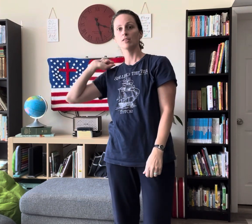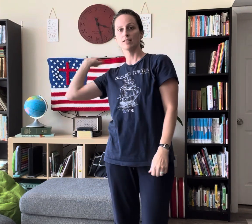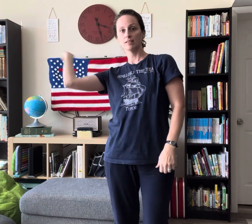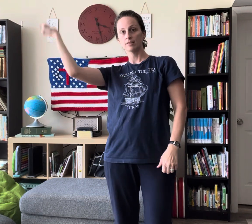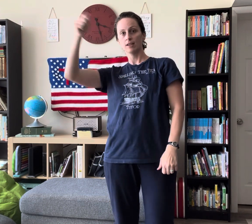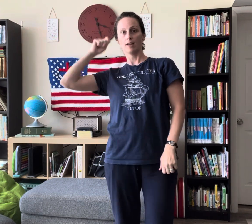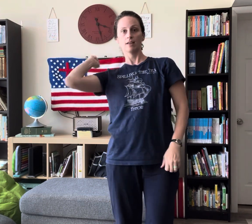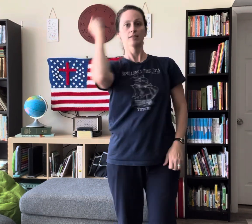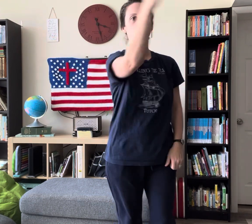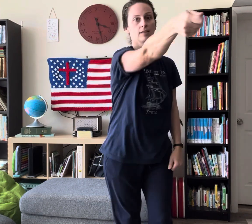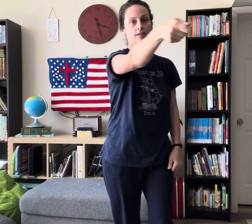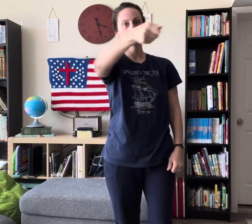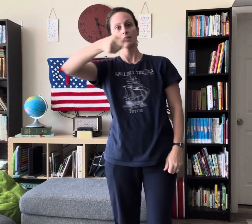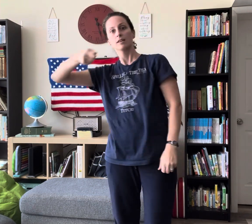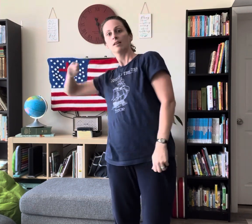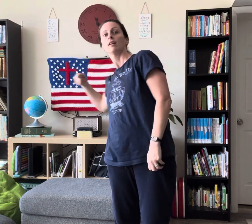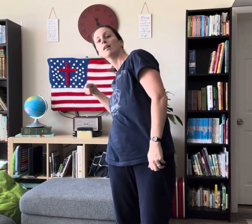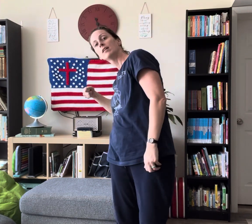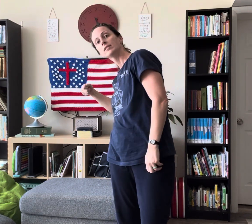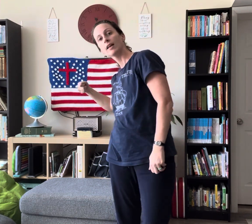Austin, Texas, Denver,